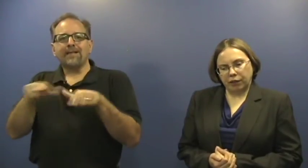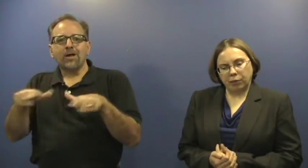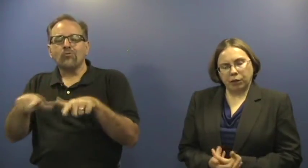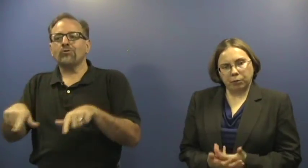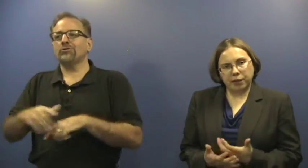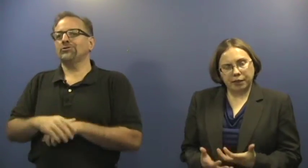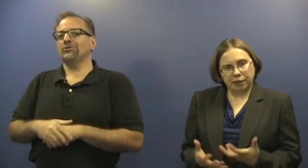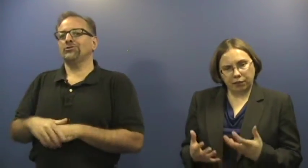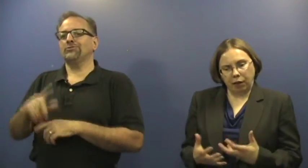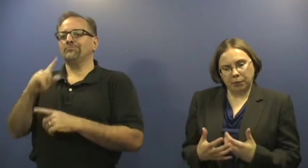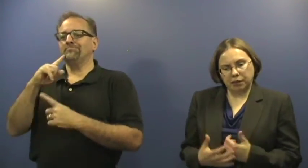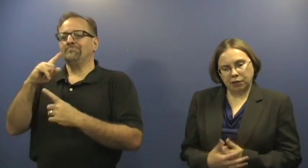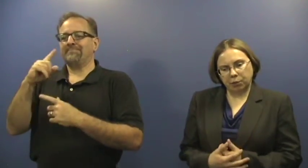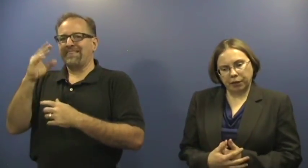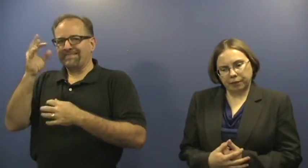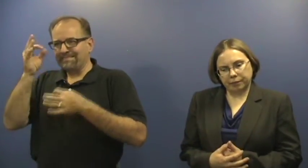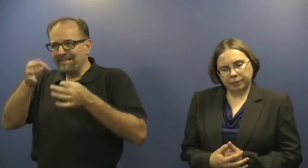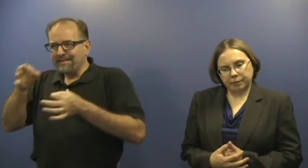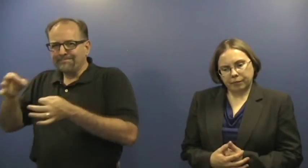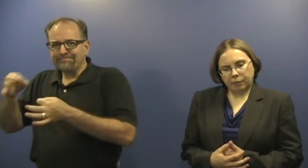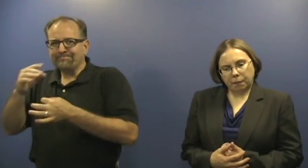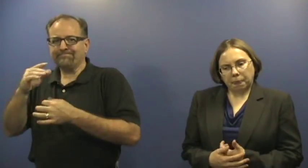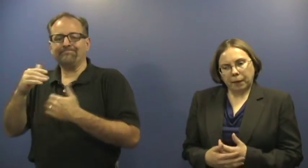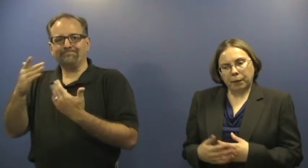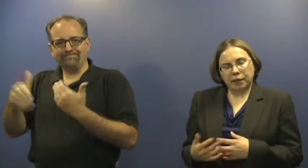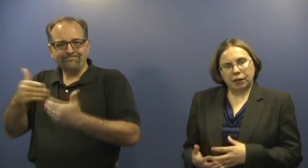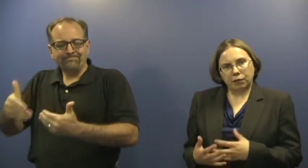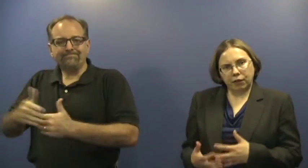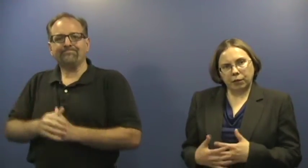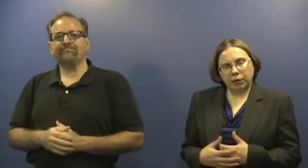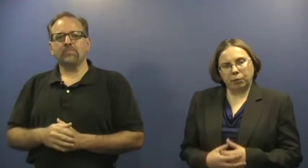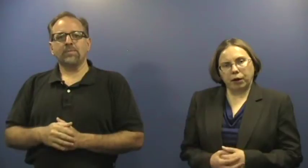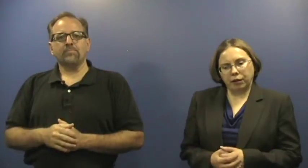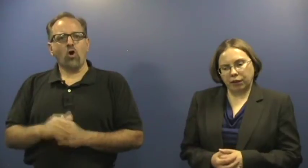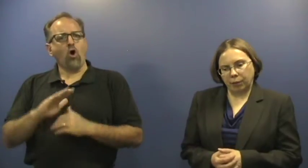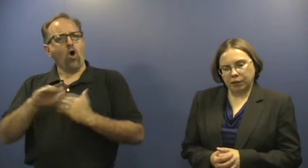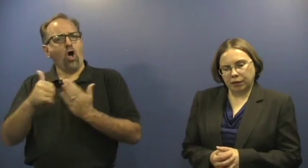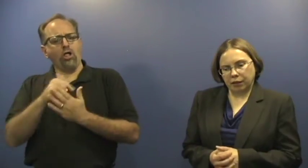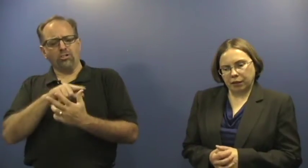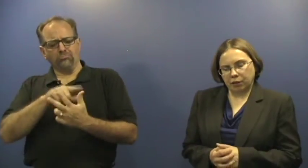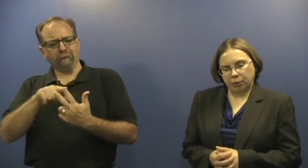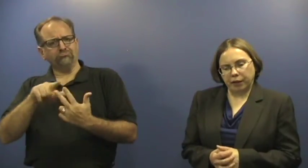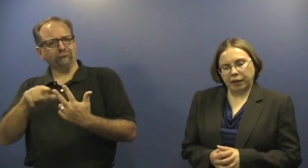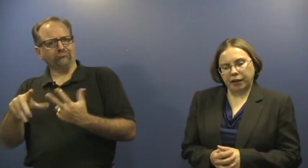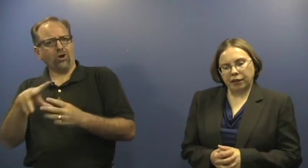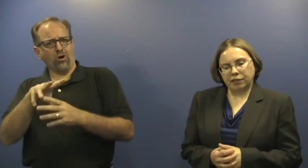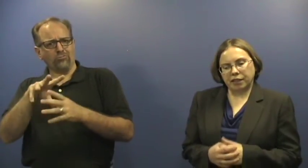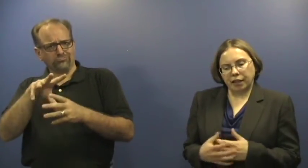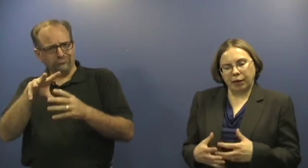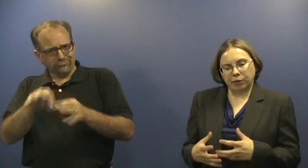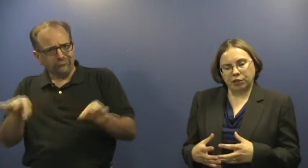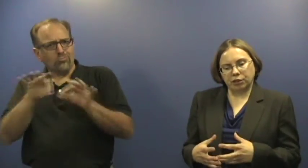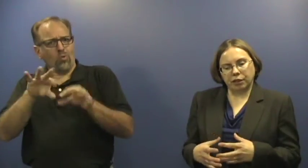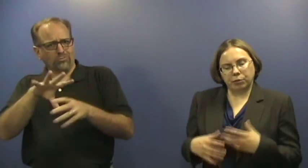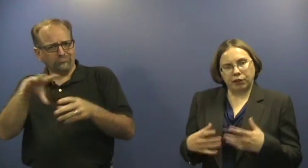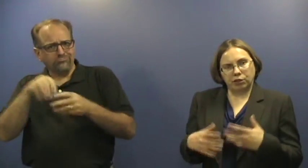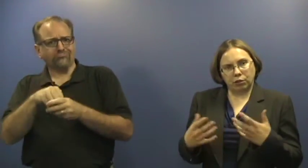fundamental pieces of competent interpreting. But another fundamental part of competent interpreting and of skill acquisition and professional